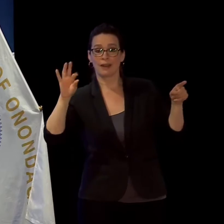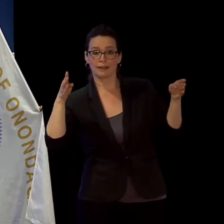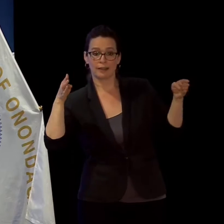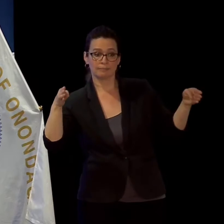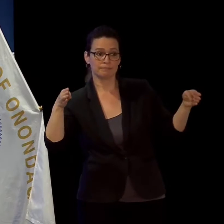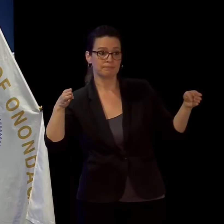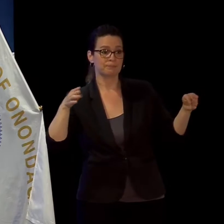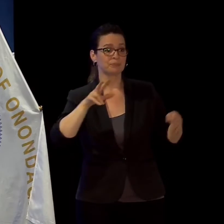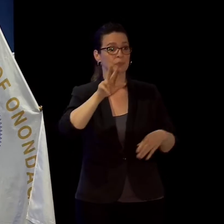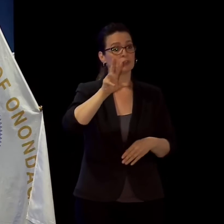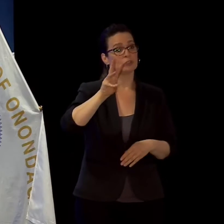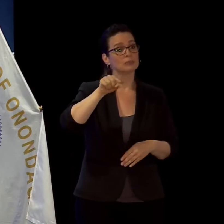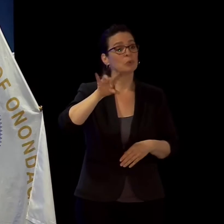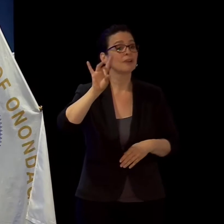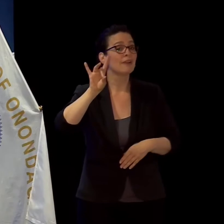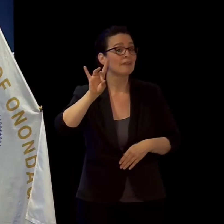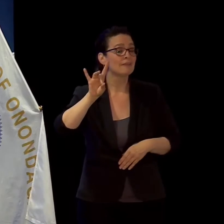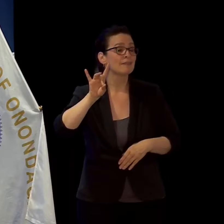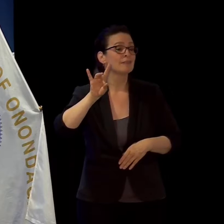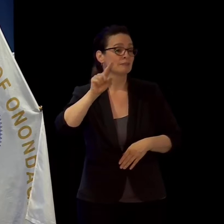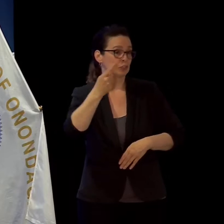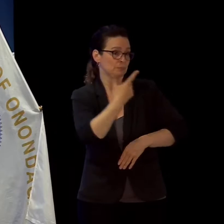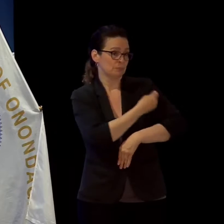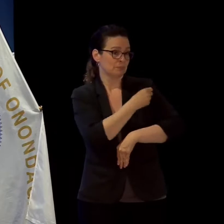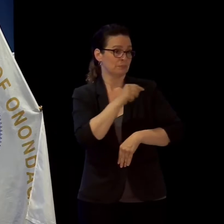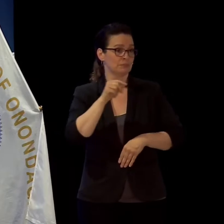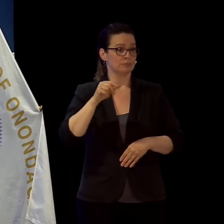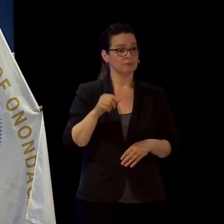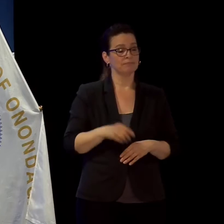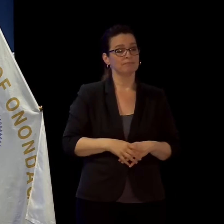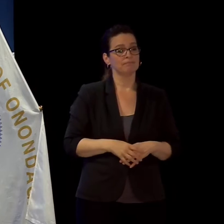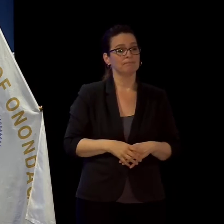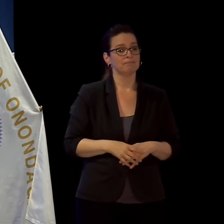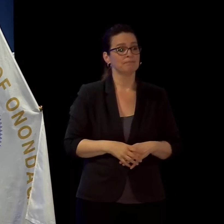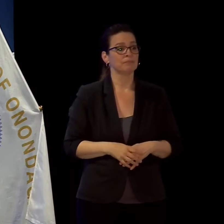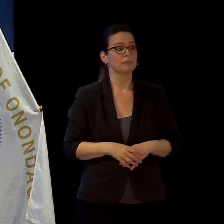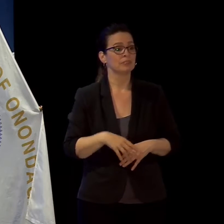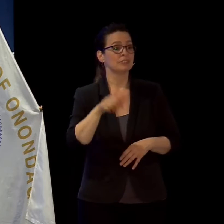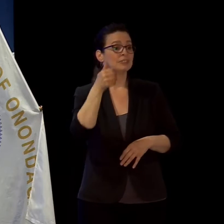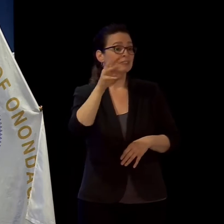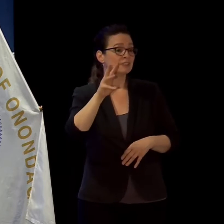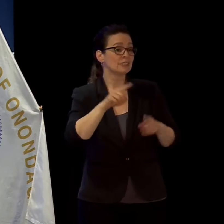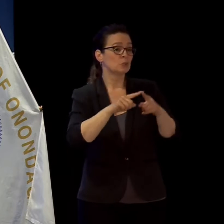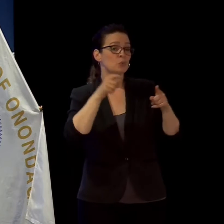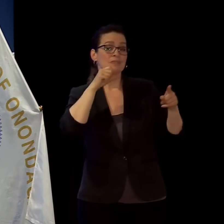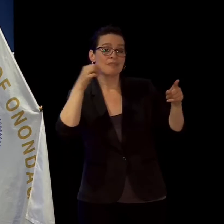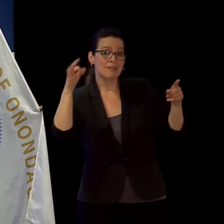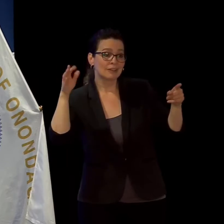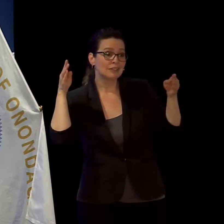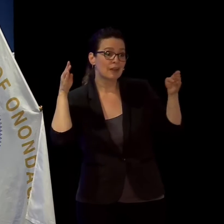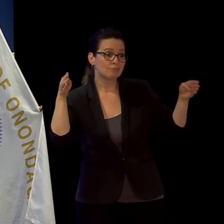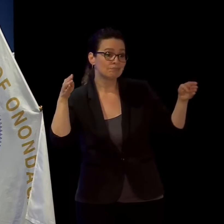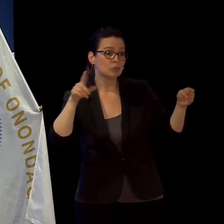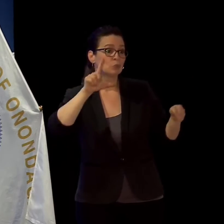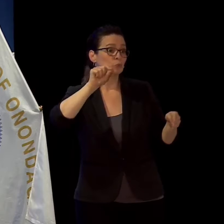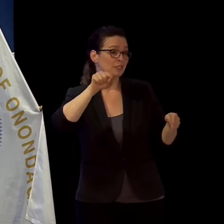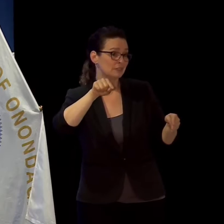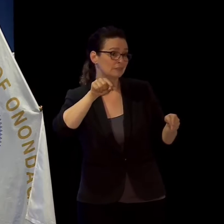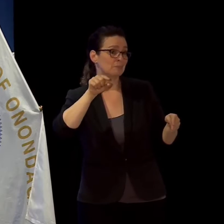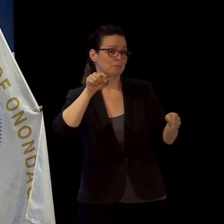36.9% first, 19.5% second. And our 16 and 19 year old demographic,